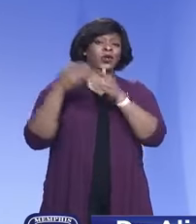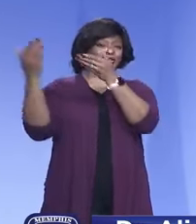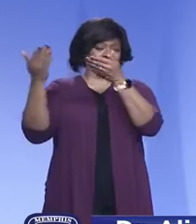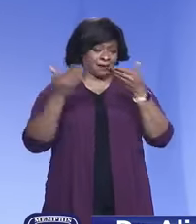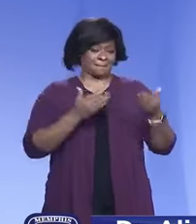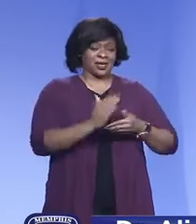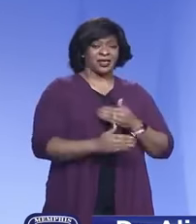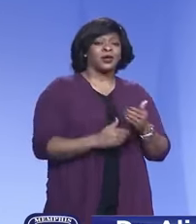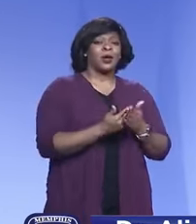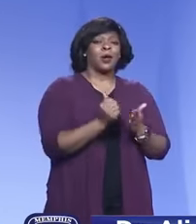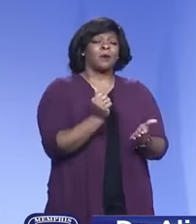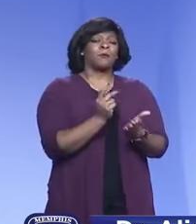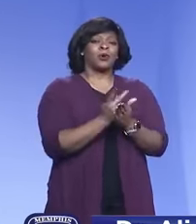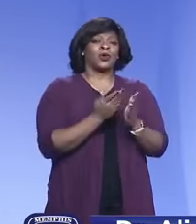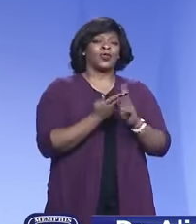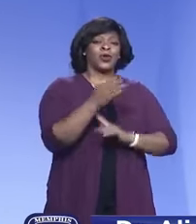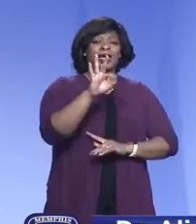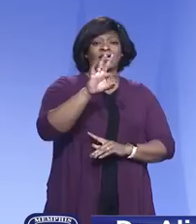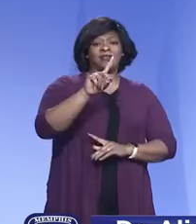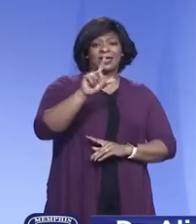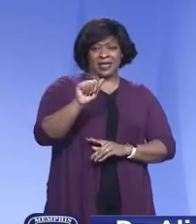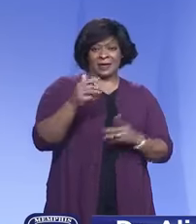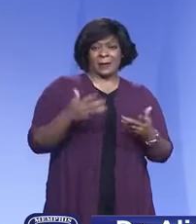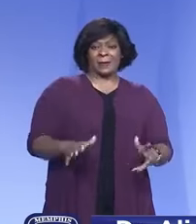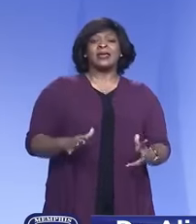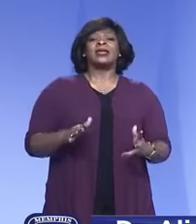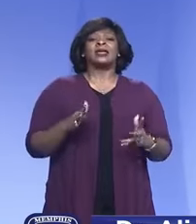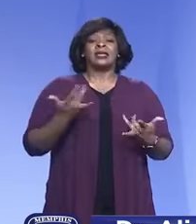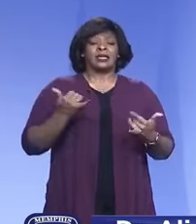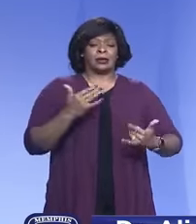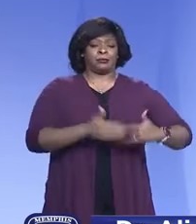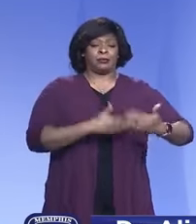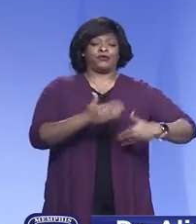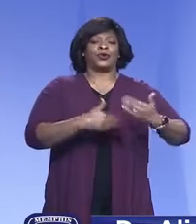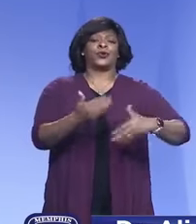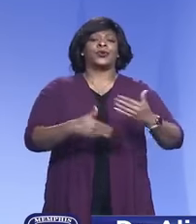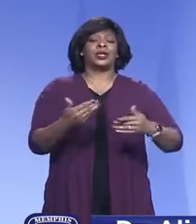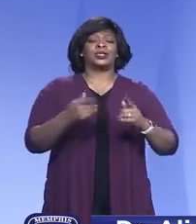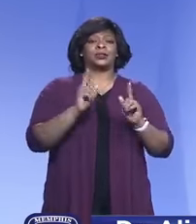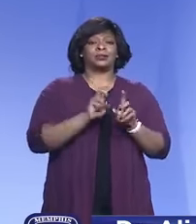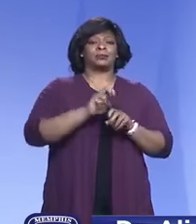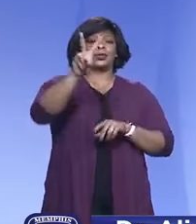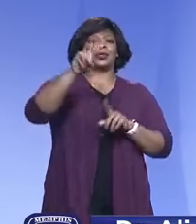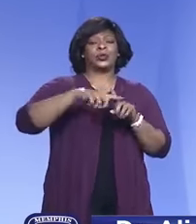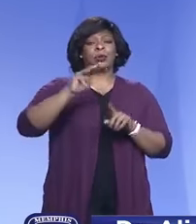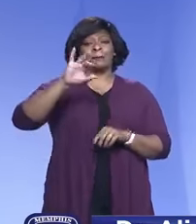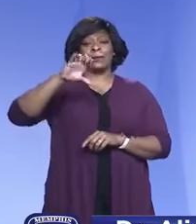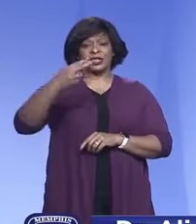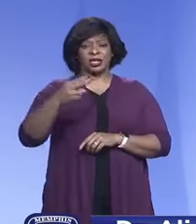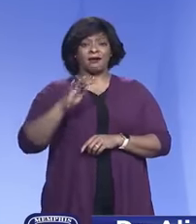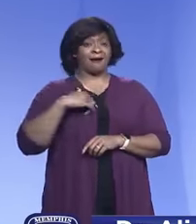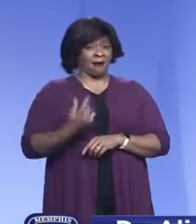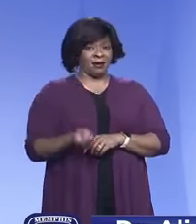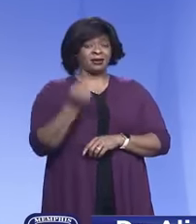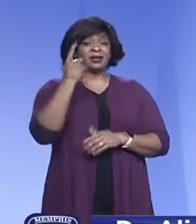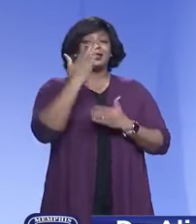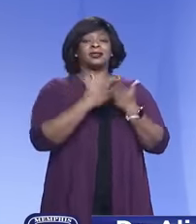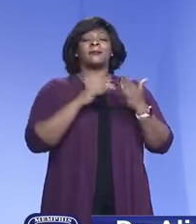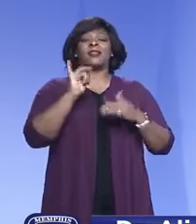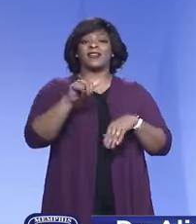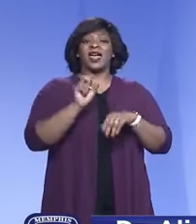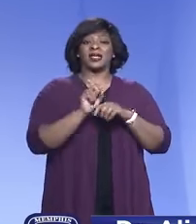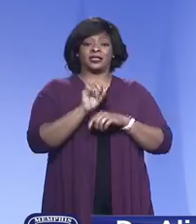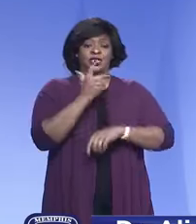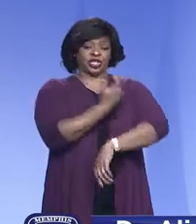that was approved by the FDA and then obviously moving very quickly out of Michigan. My understanding is some of that shipment